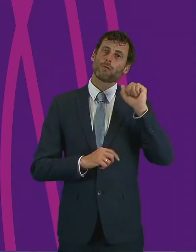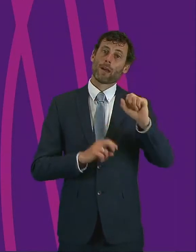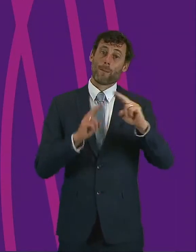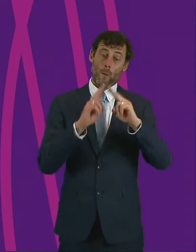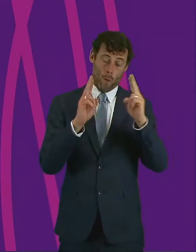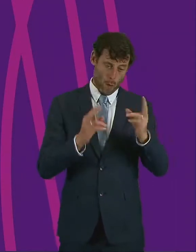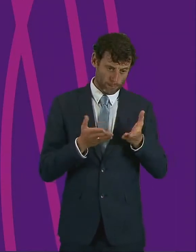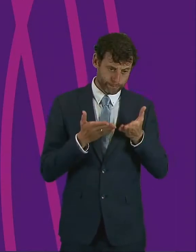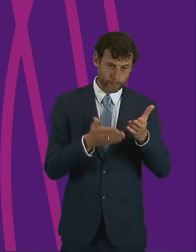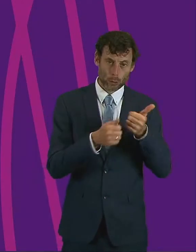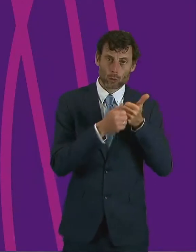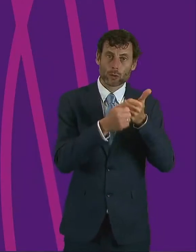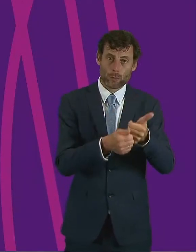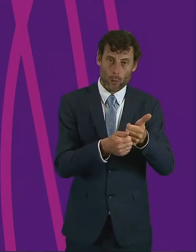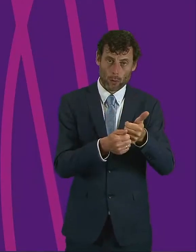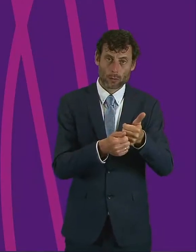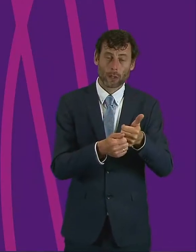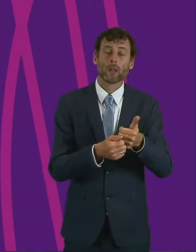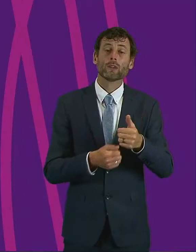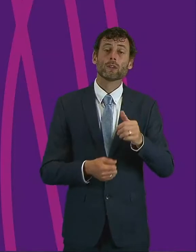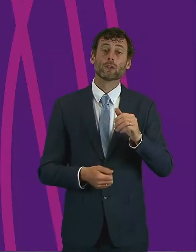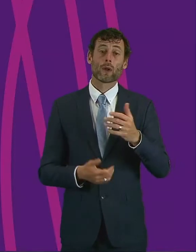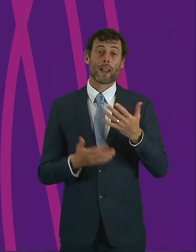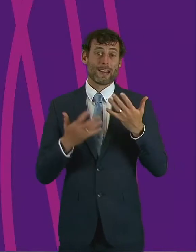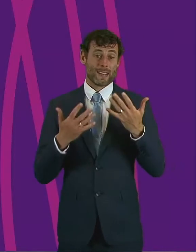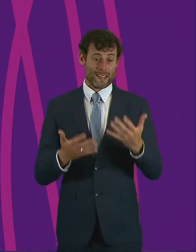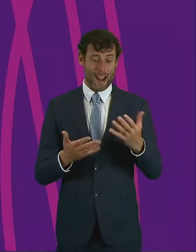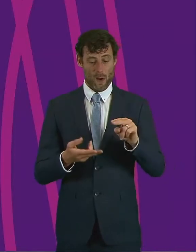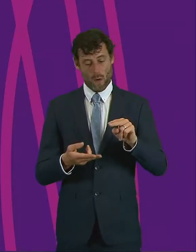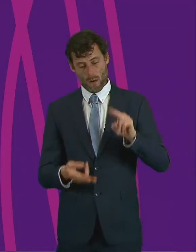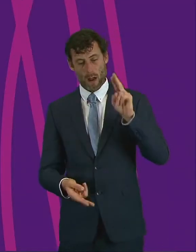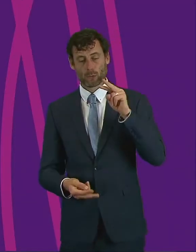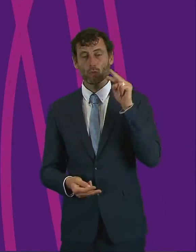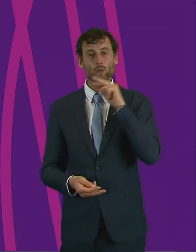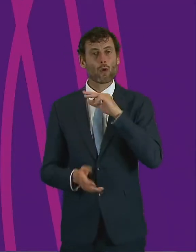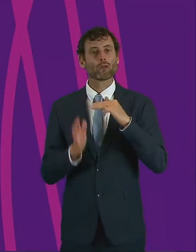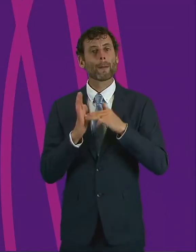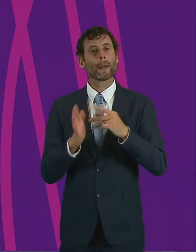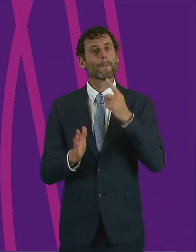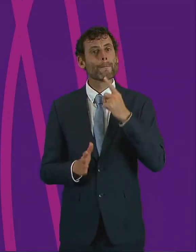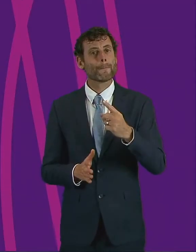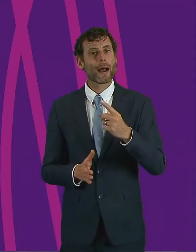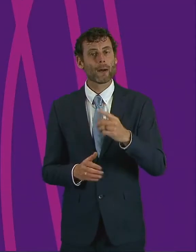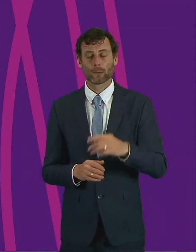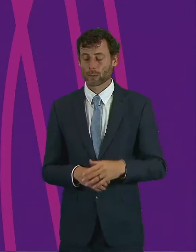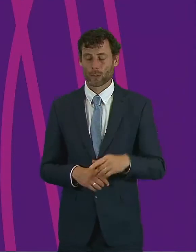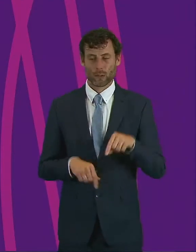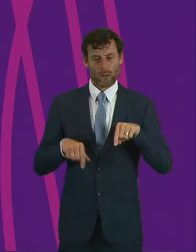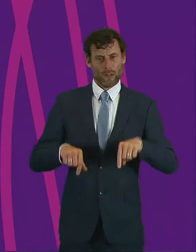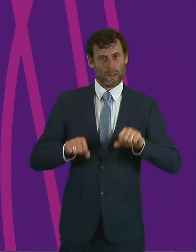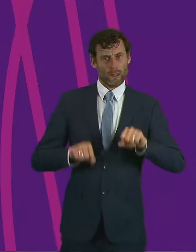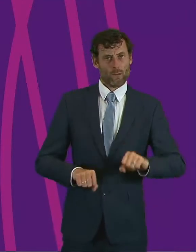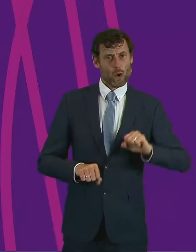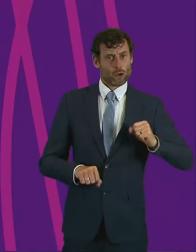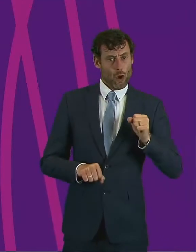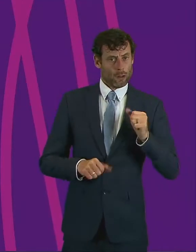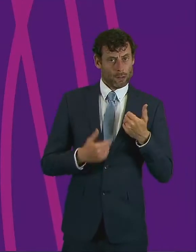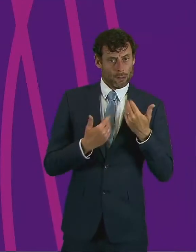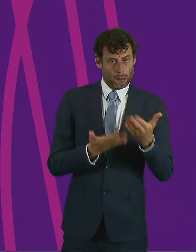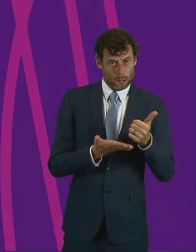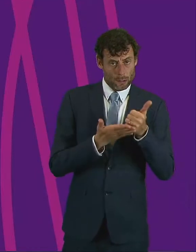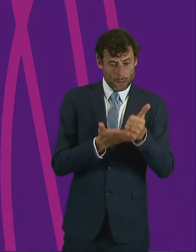this targeted measure to £200 million. By taking a distinctive approach in Scotland to raising the starting threshold